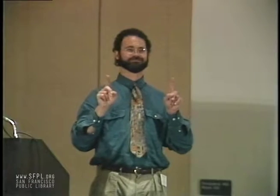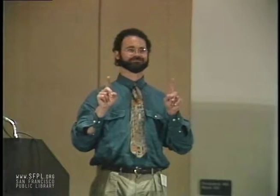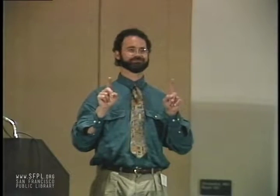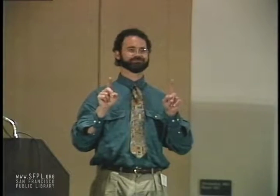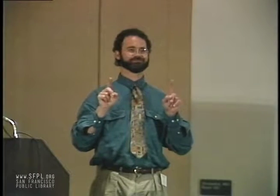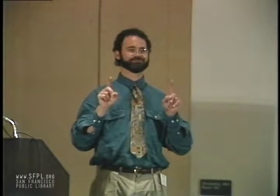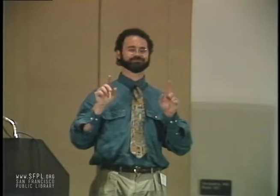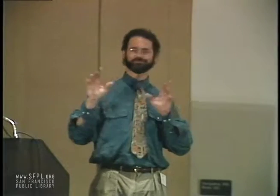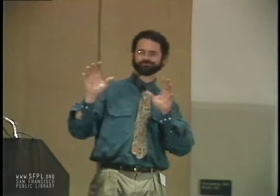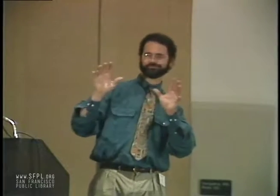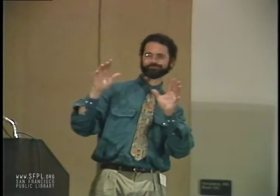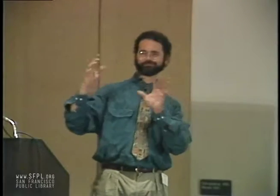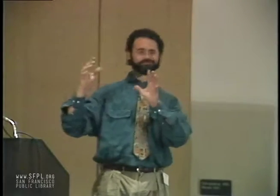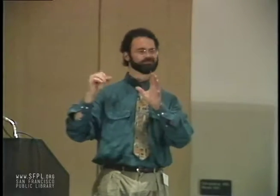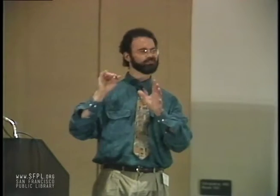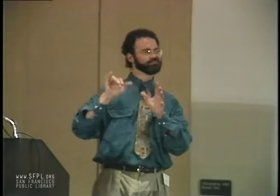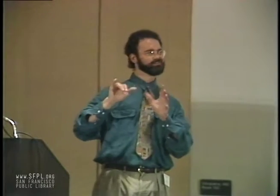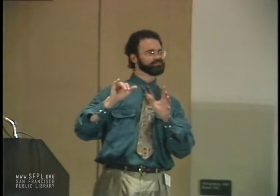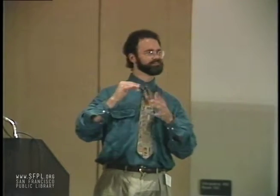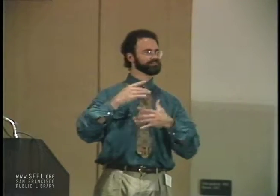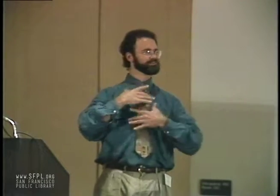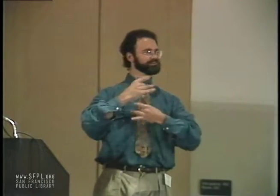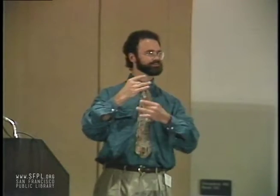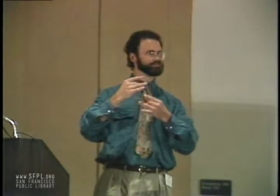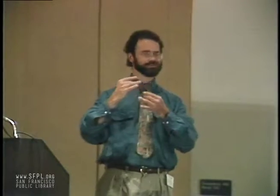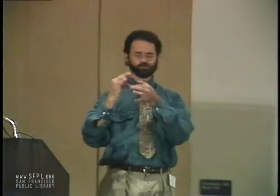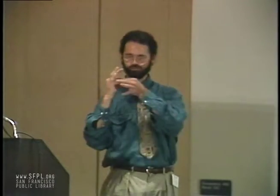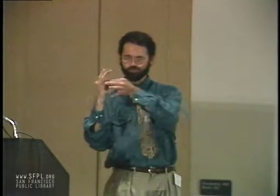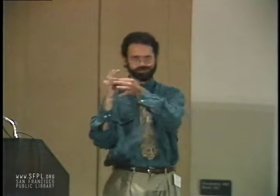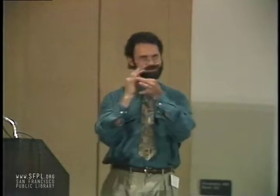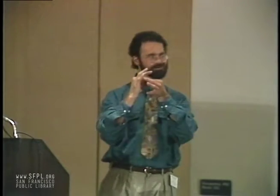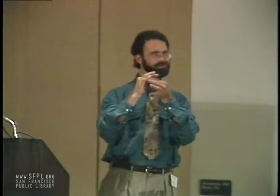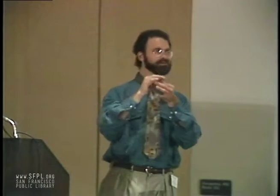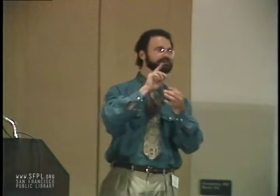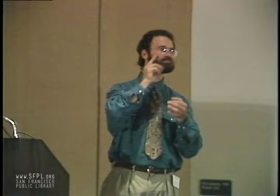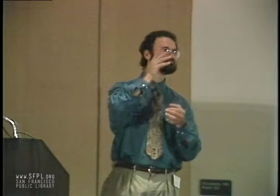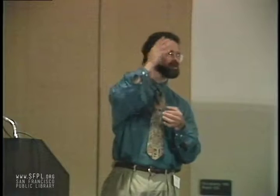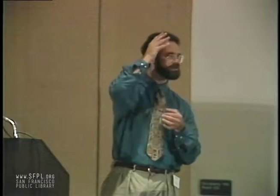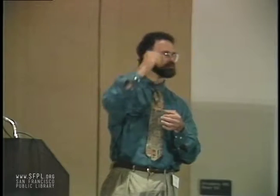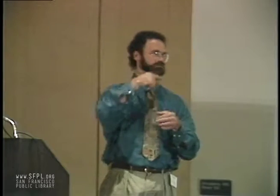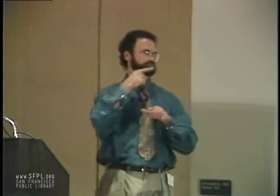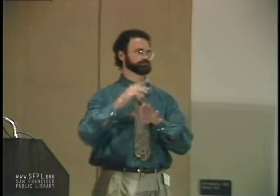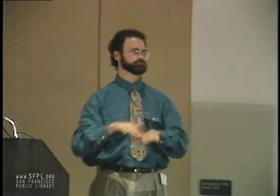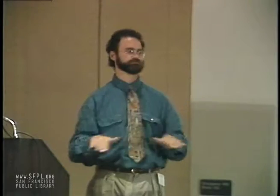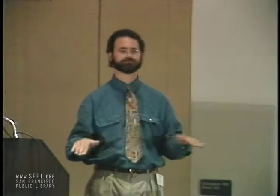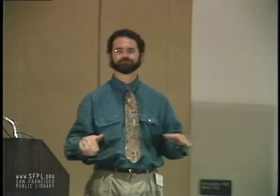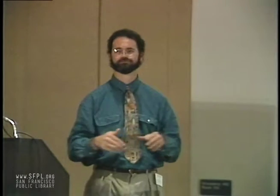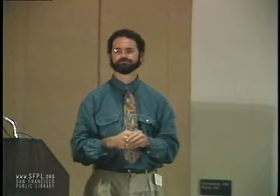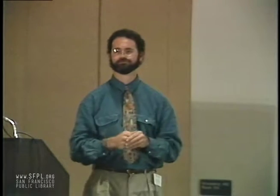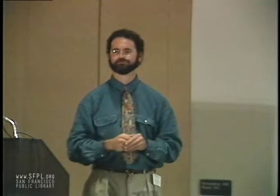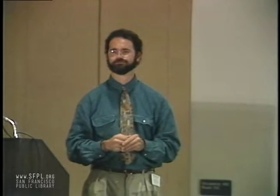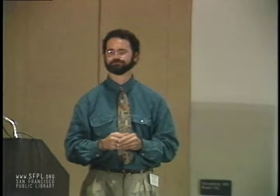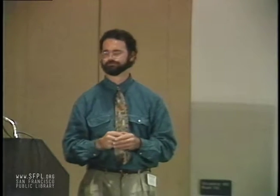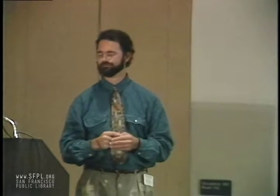is culturally deaf, but still a member of another culture as well, this hearing culture. So this